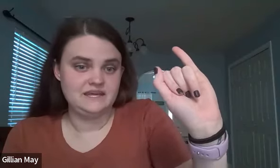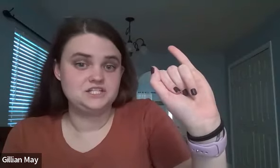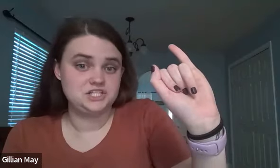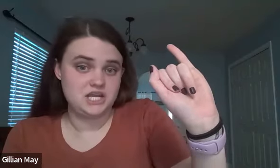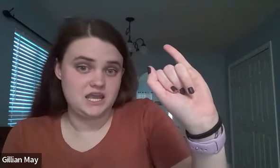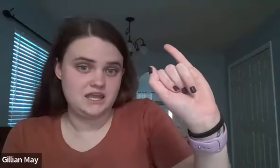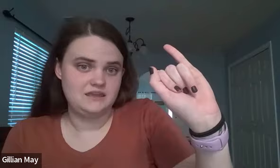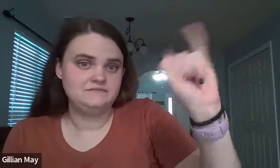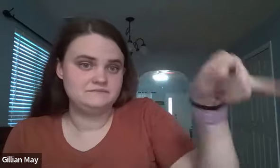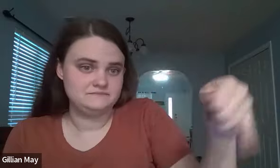then J,